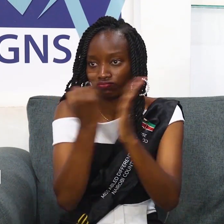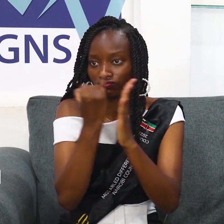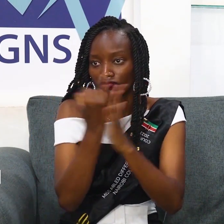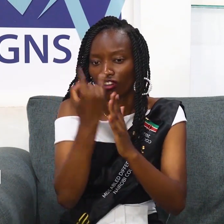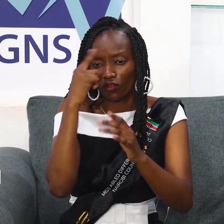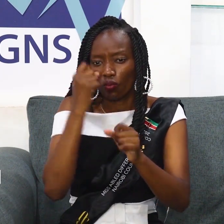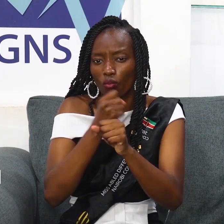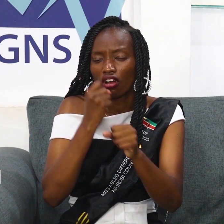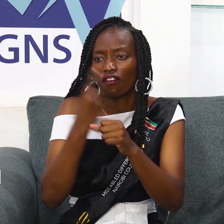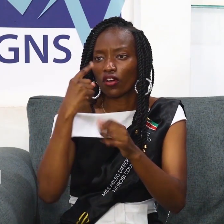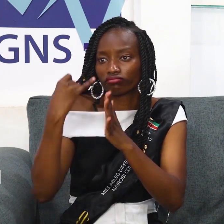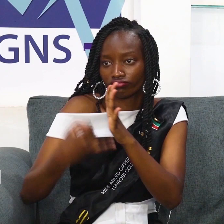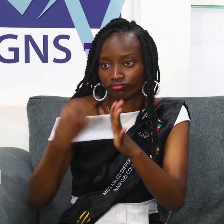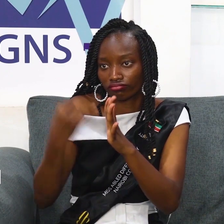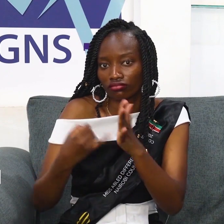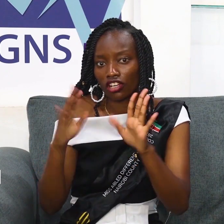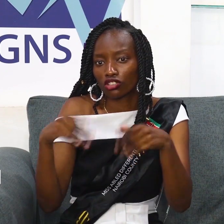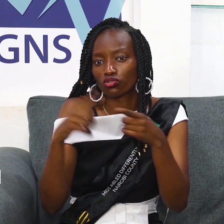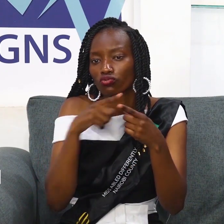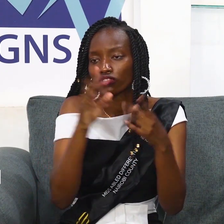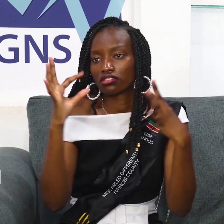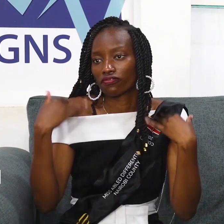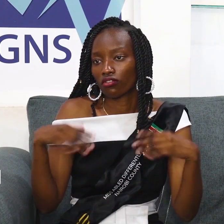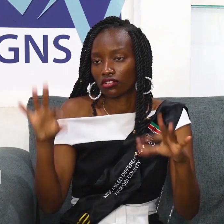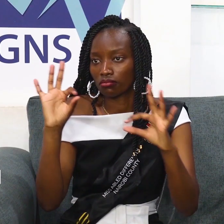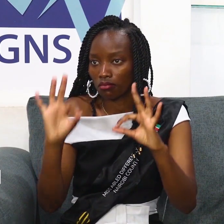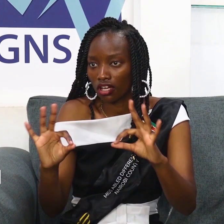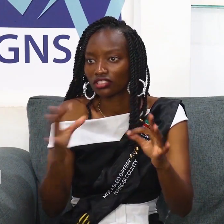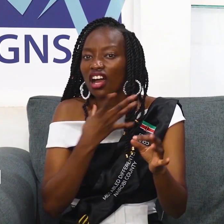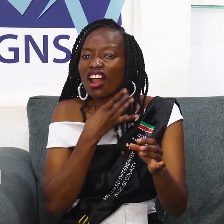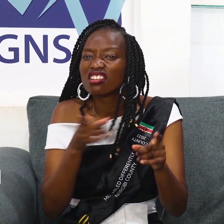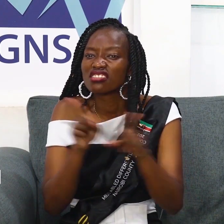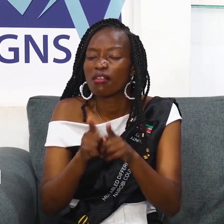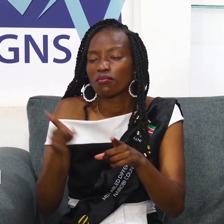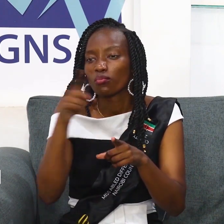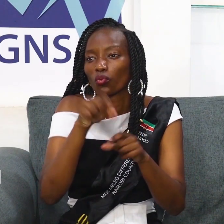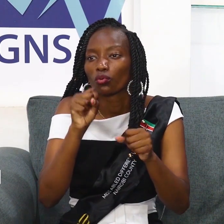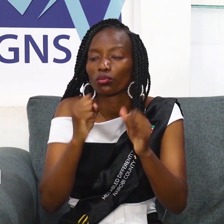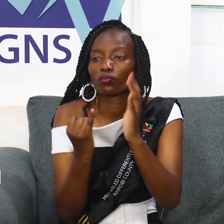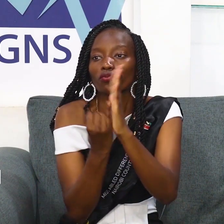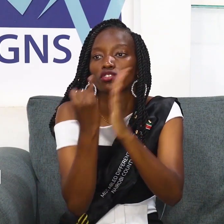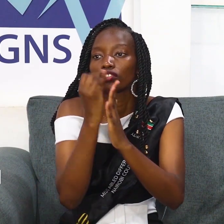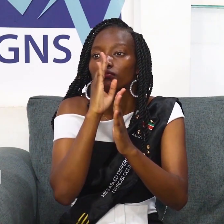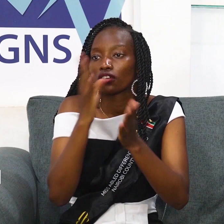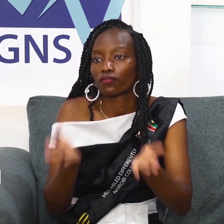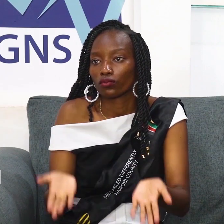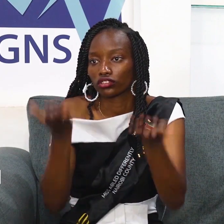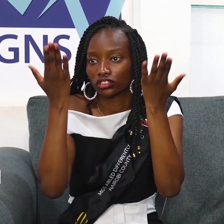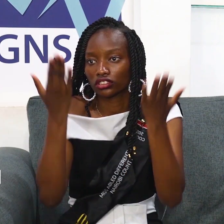I will really want us to improve in terms of this industry, the beauty industry, in terms of fashion. If we post these things on our socials,